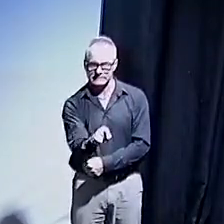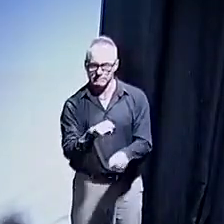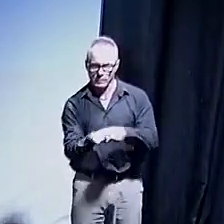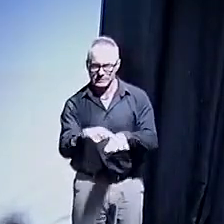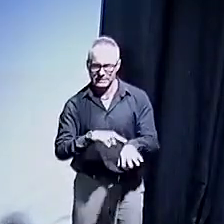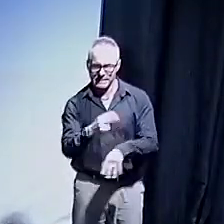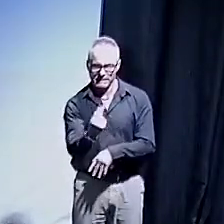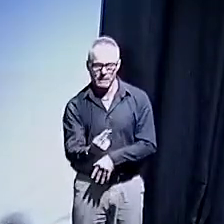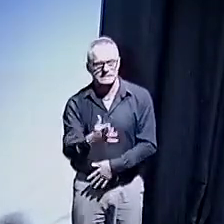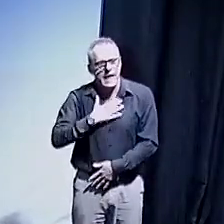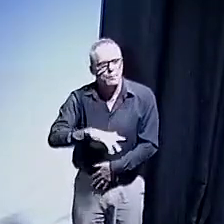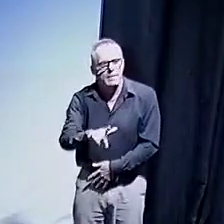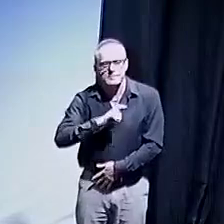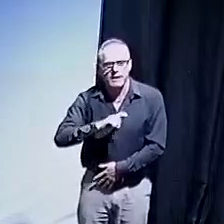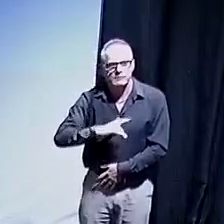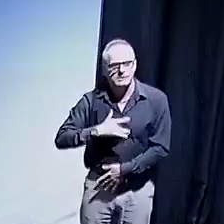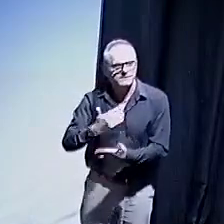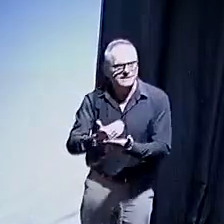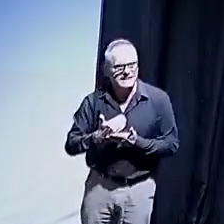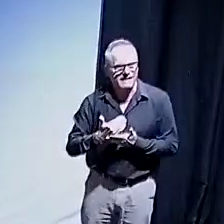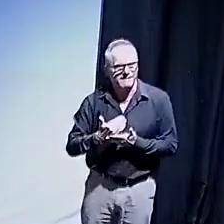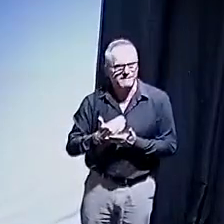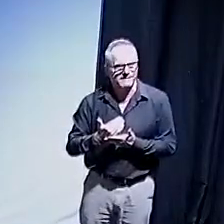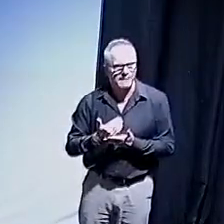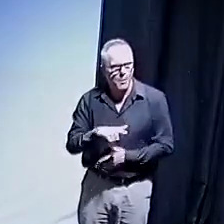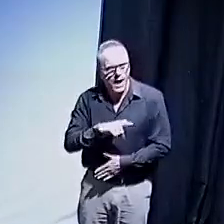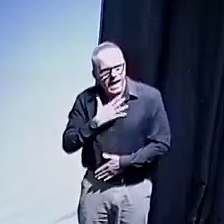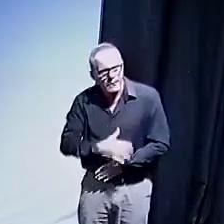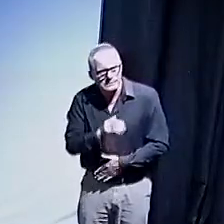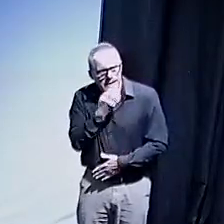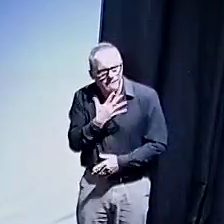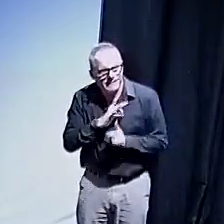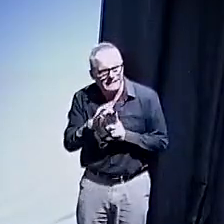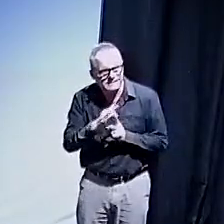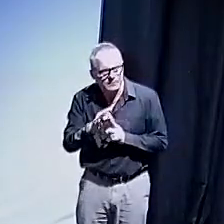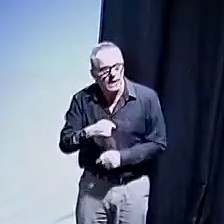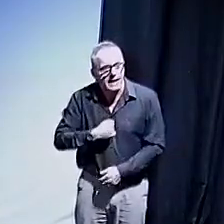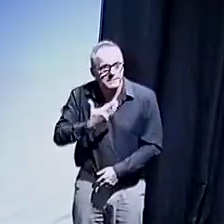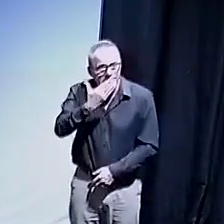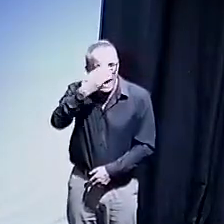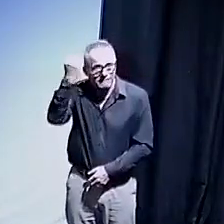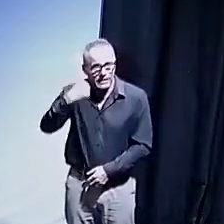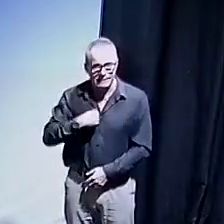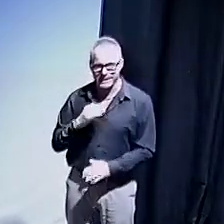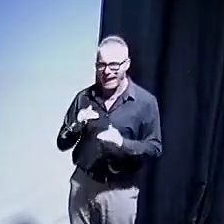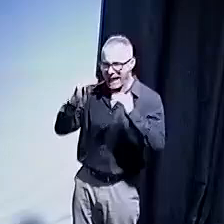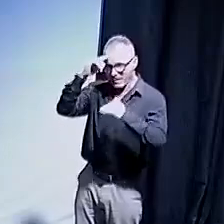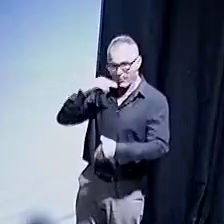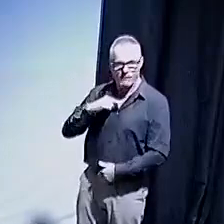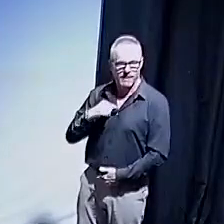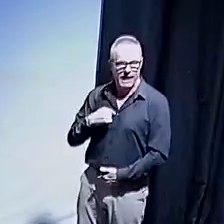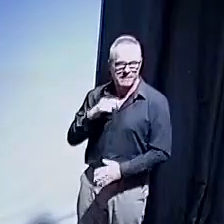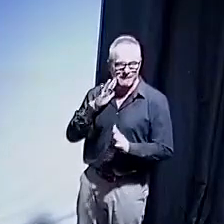is really comfortable and feels safe and can give a lovely interview, that I forget that I have a profile, people know who I